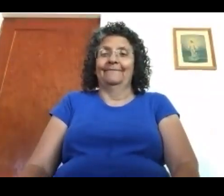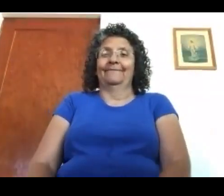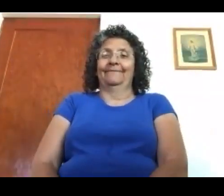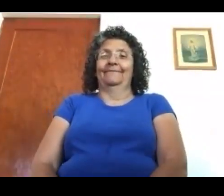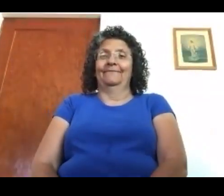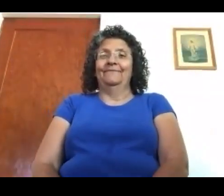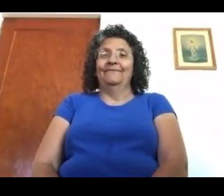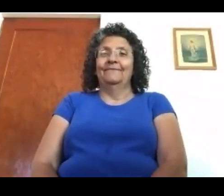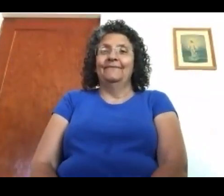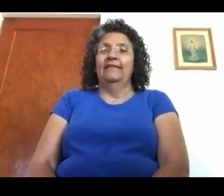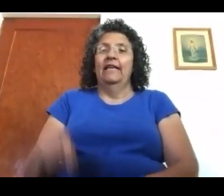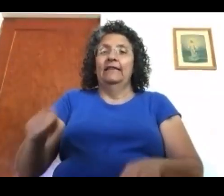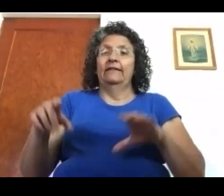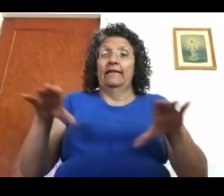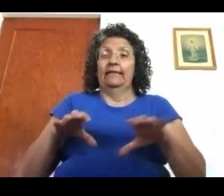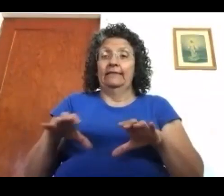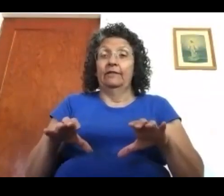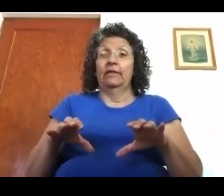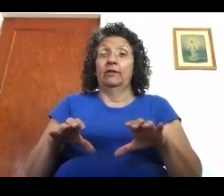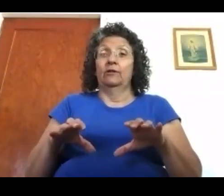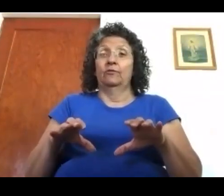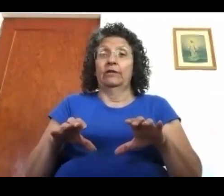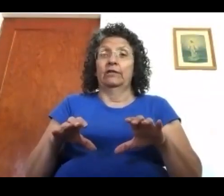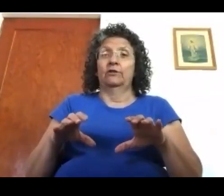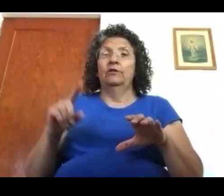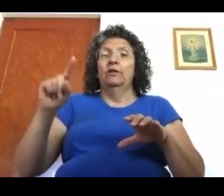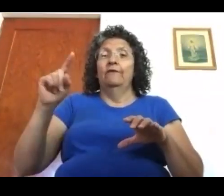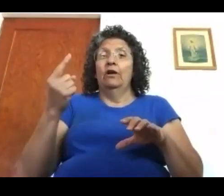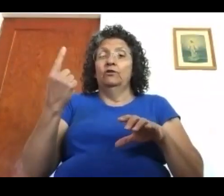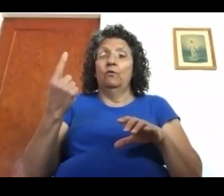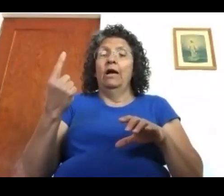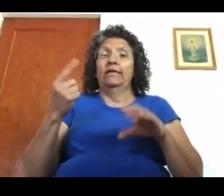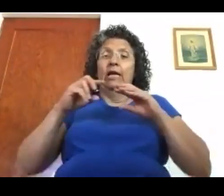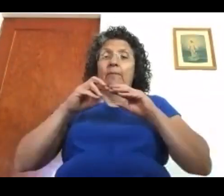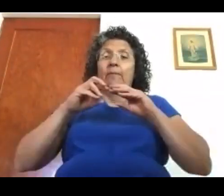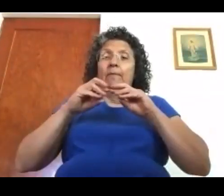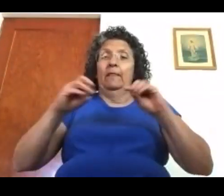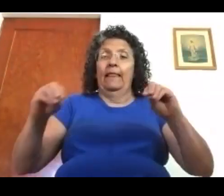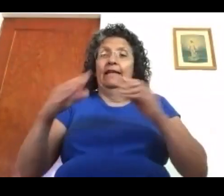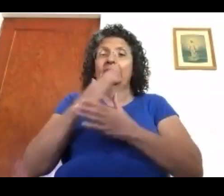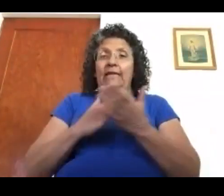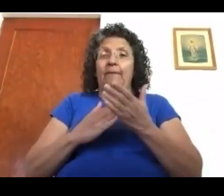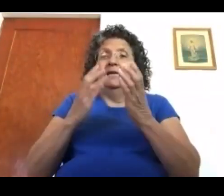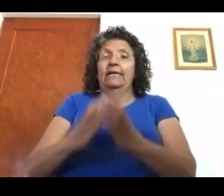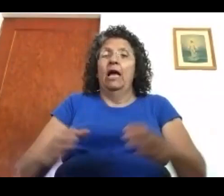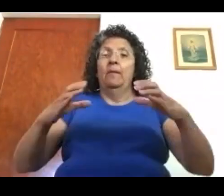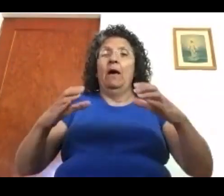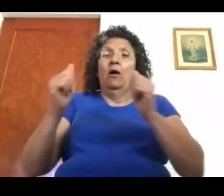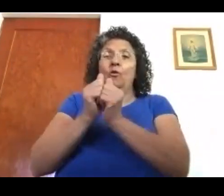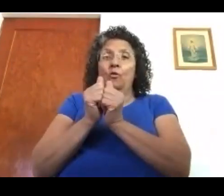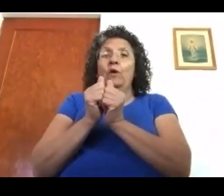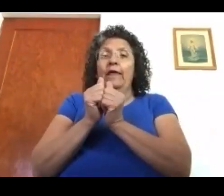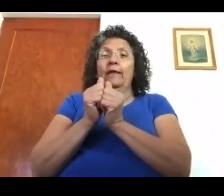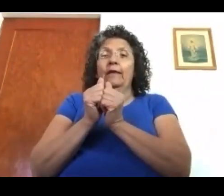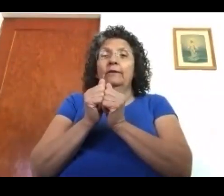For this activity, we're going to do the first one, plant some in a pot with potting soil. I do have potting soil